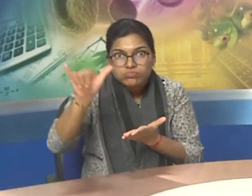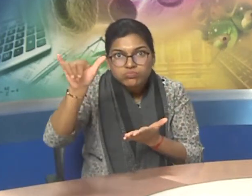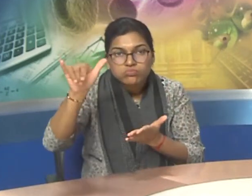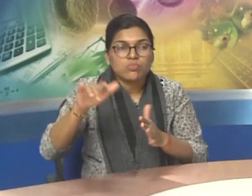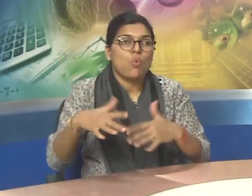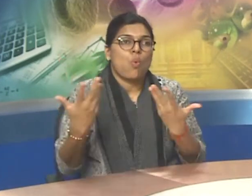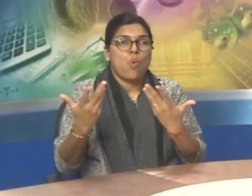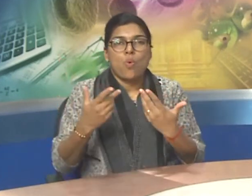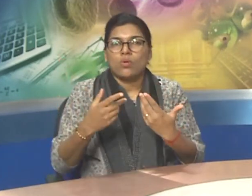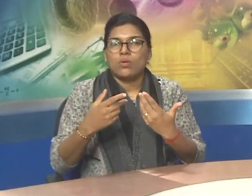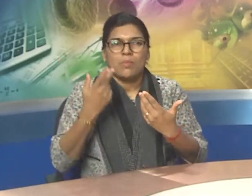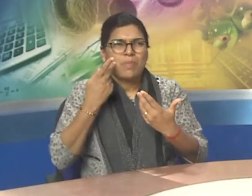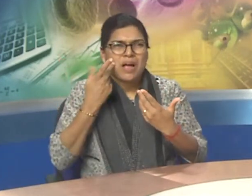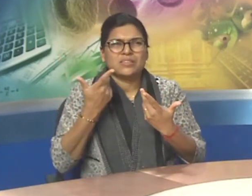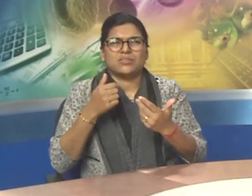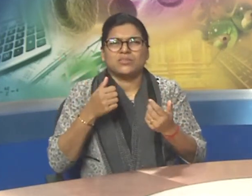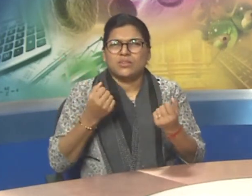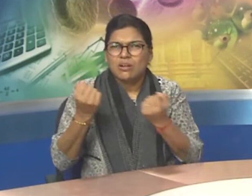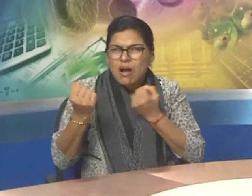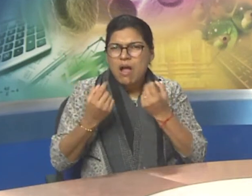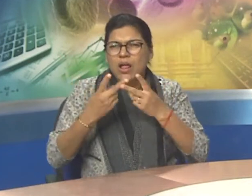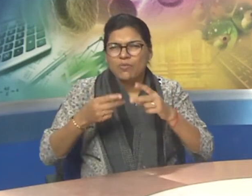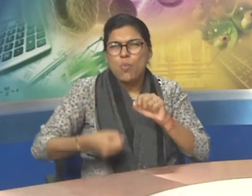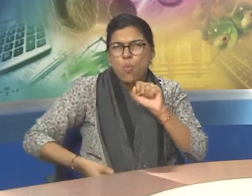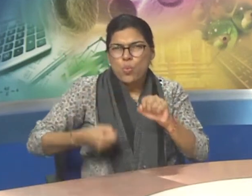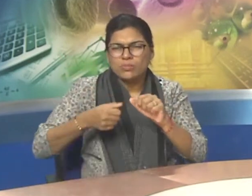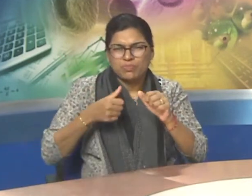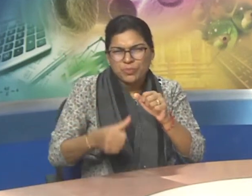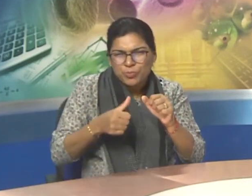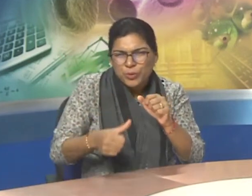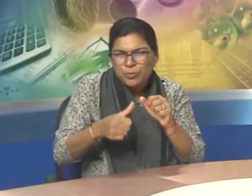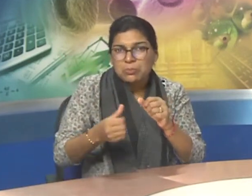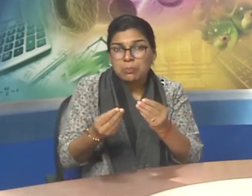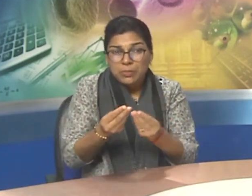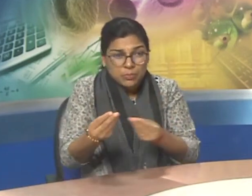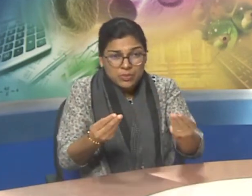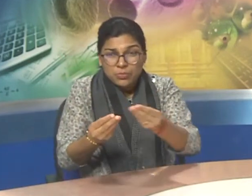library hours are also fixed.